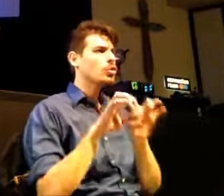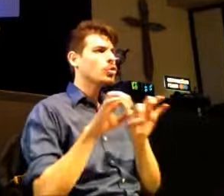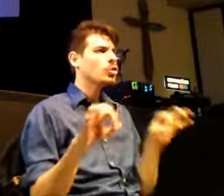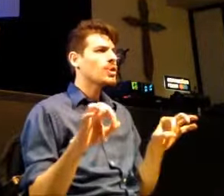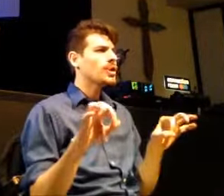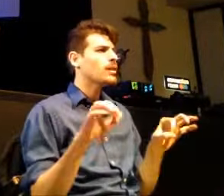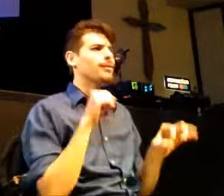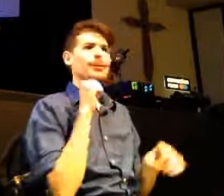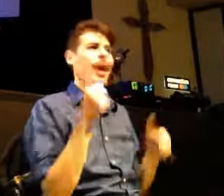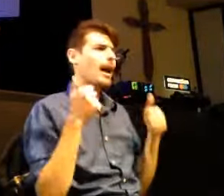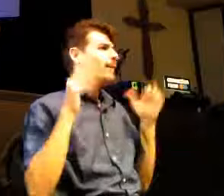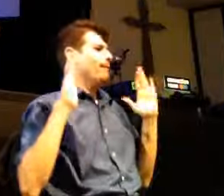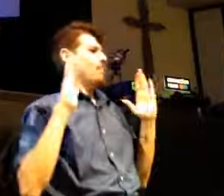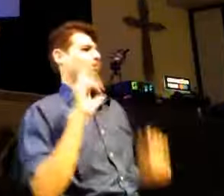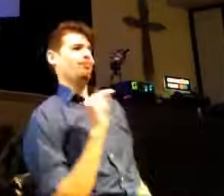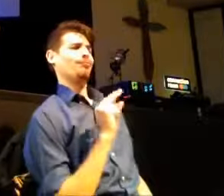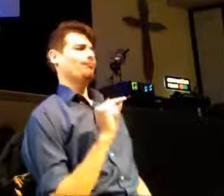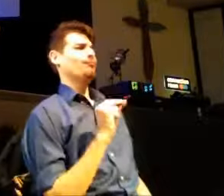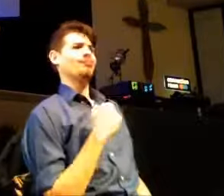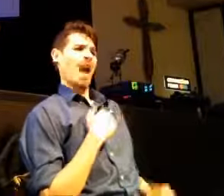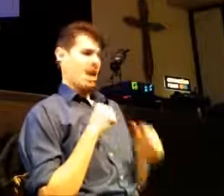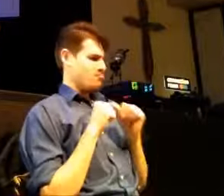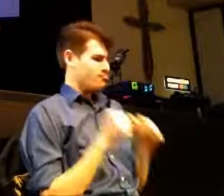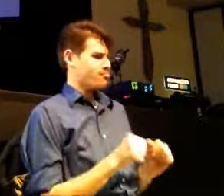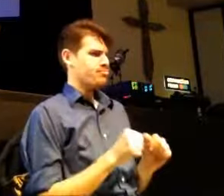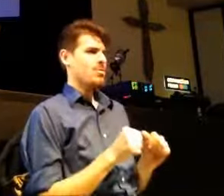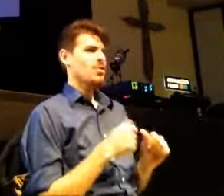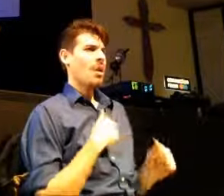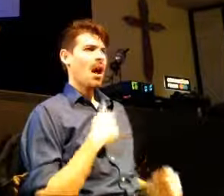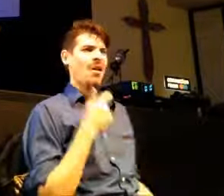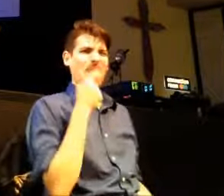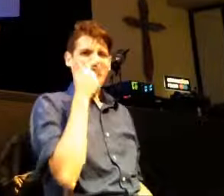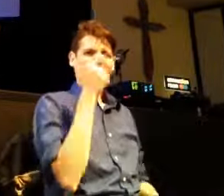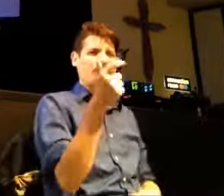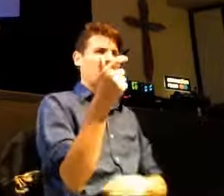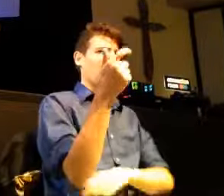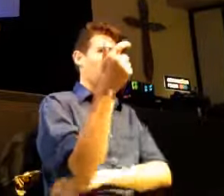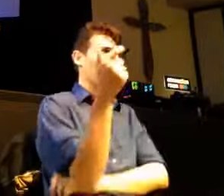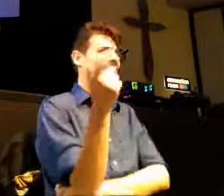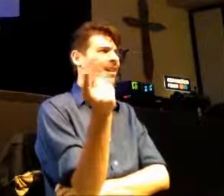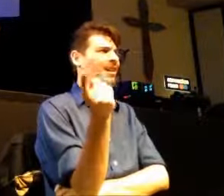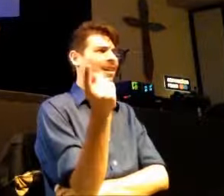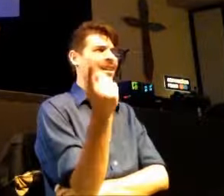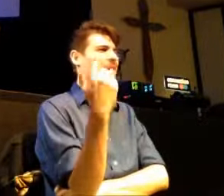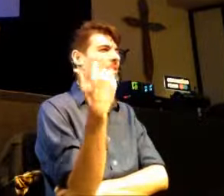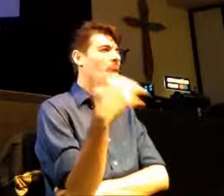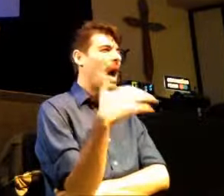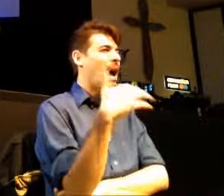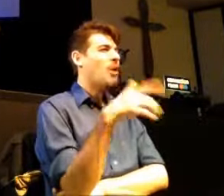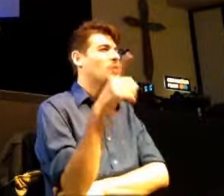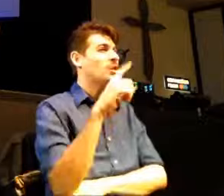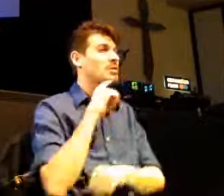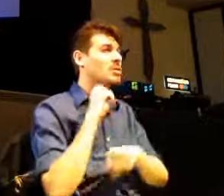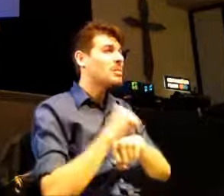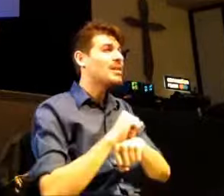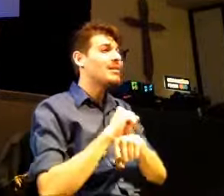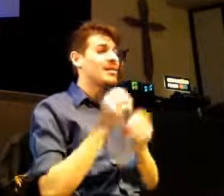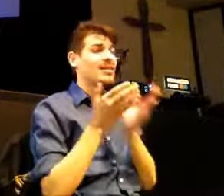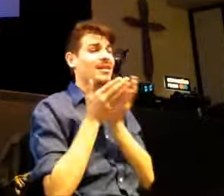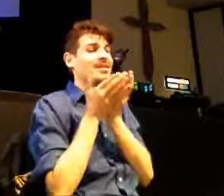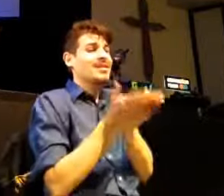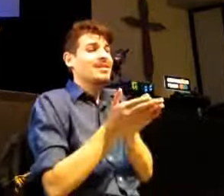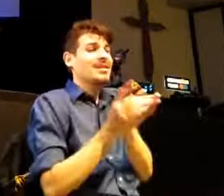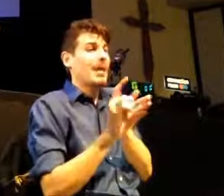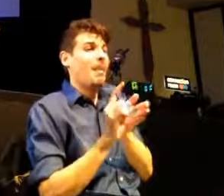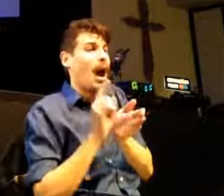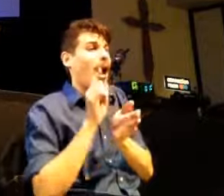And it was just inspiring to have someone in my life step out of the boat and say,